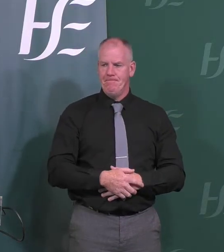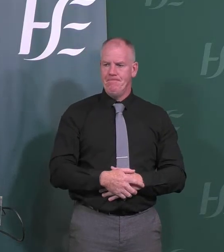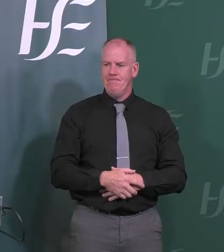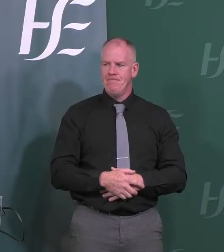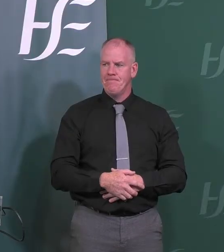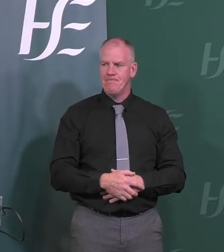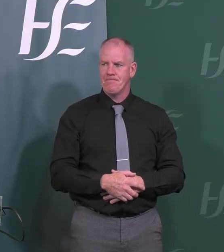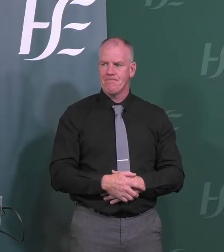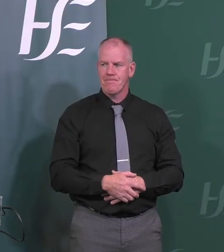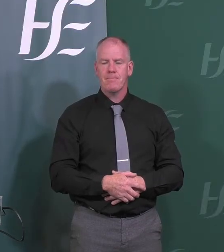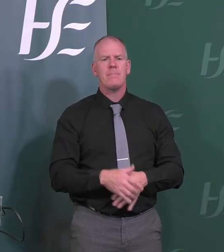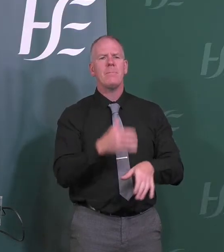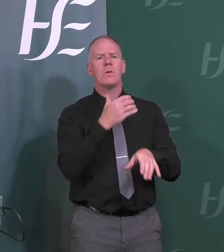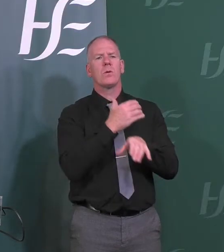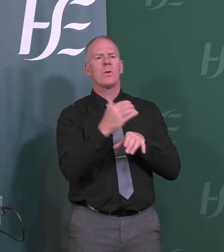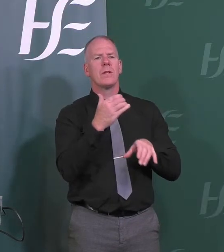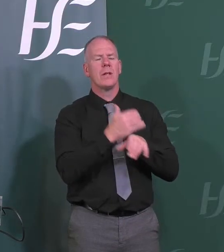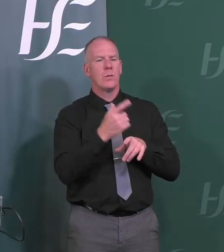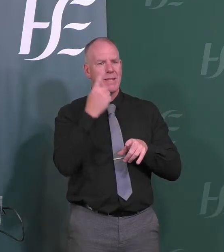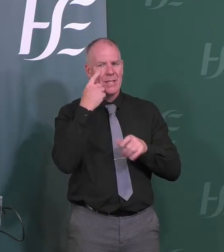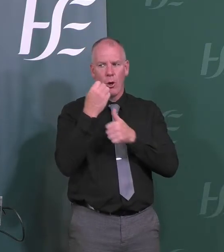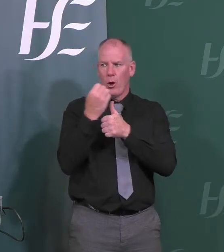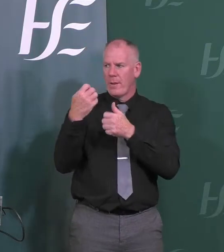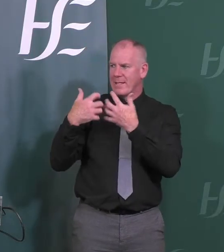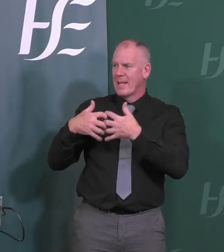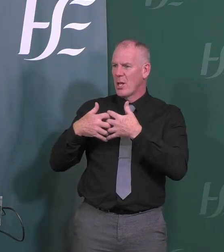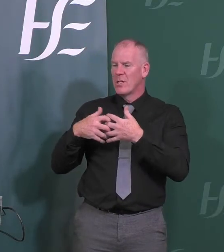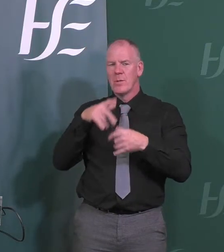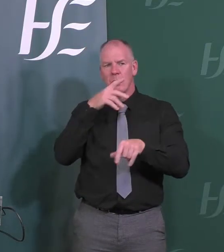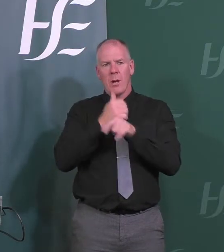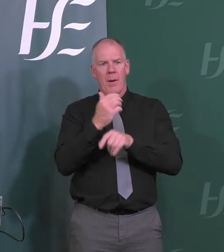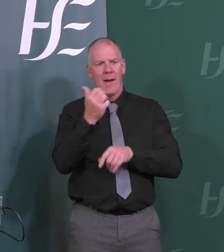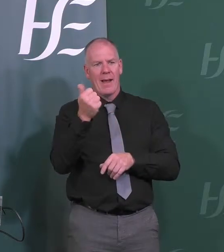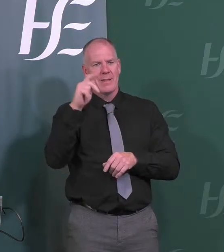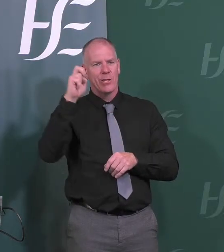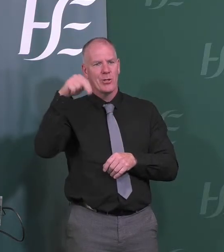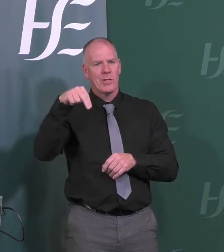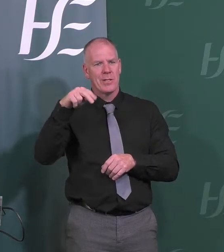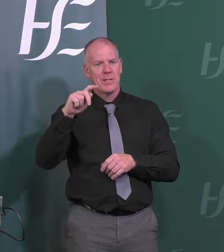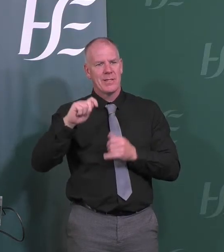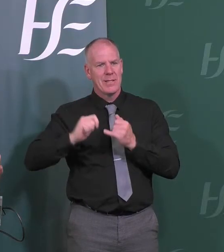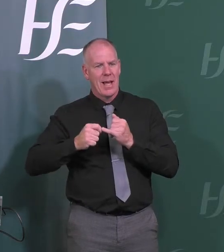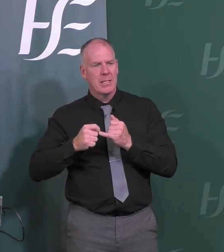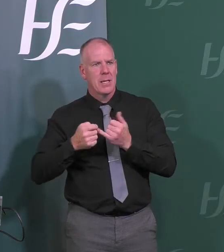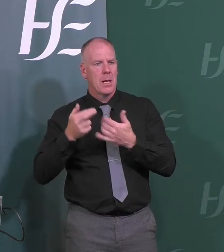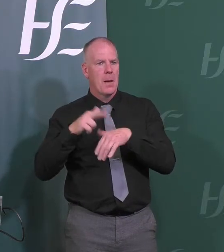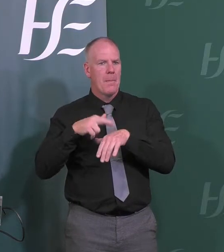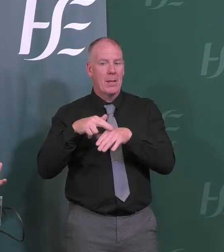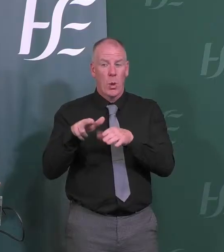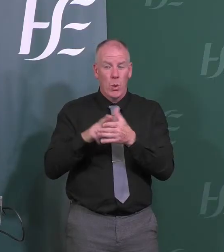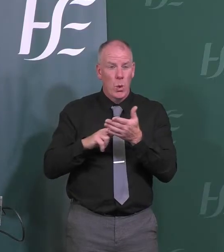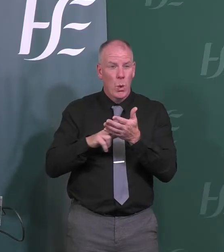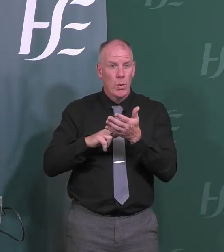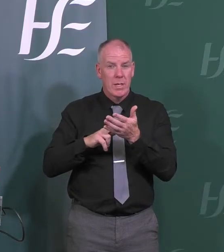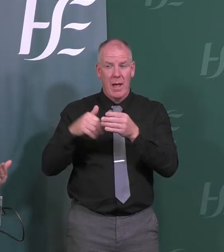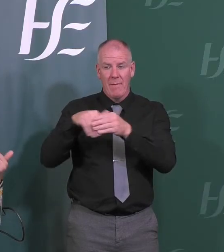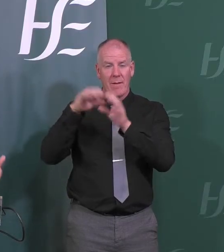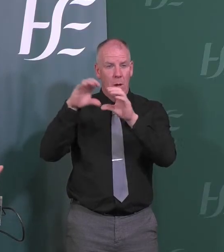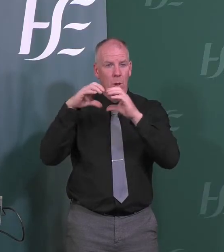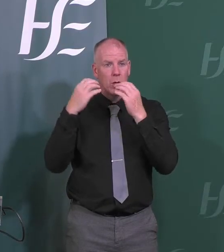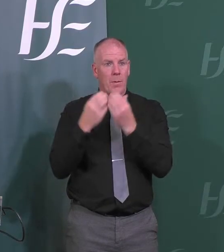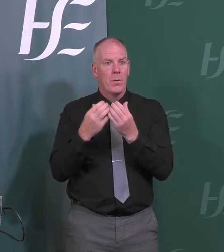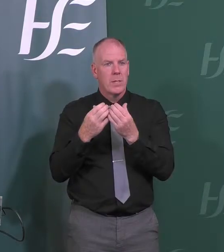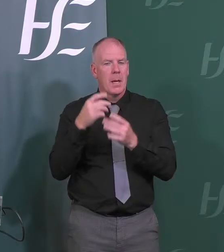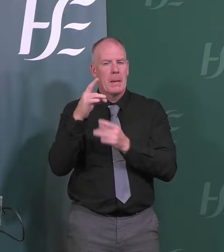We are also continuing to look at other technologies around antigen testing, better deployment of them throughout the community, which